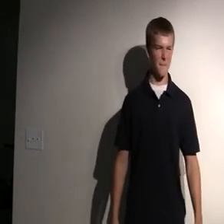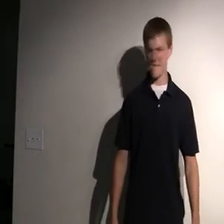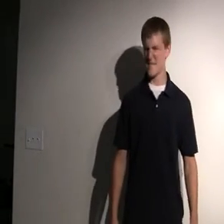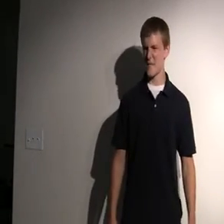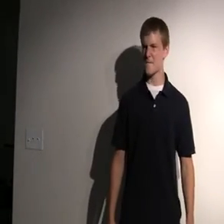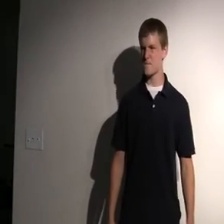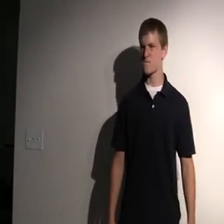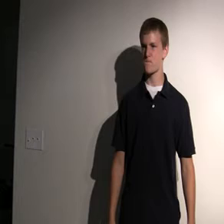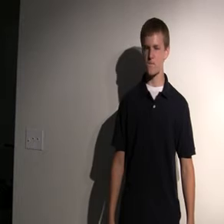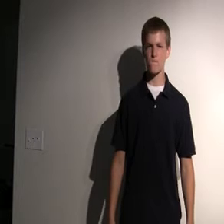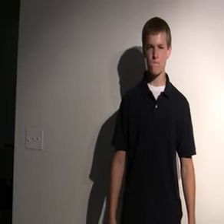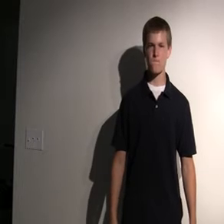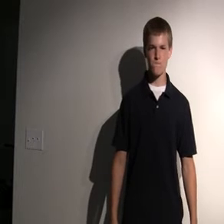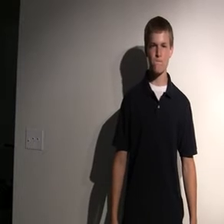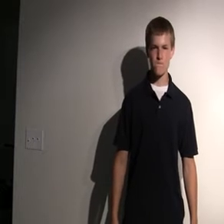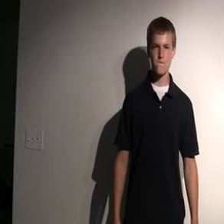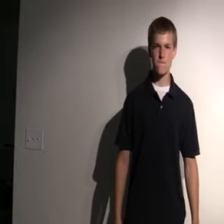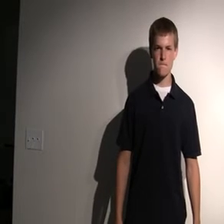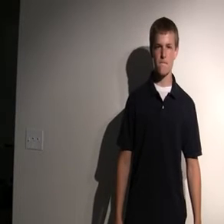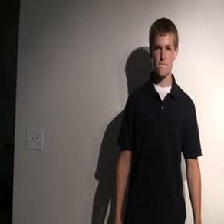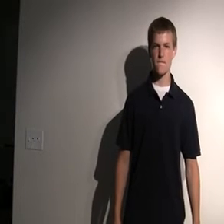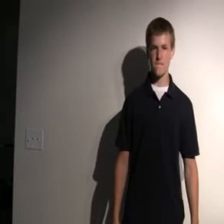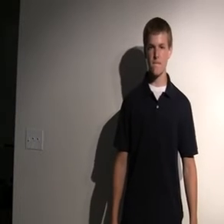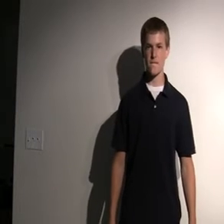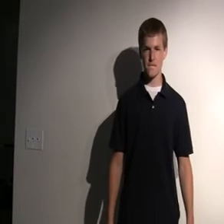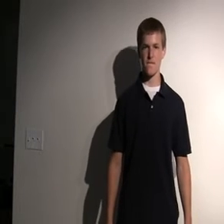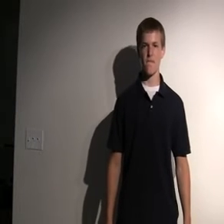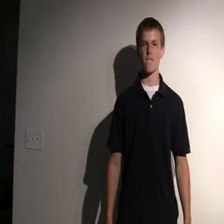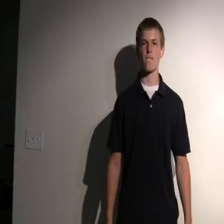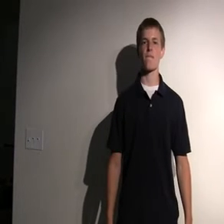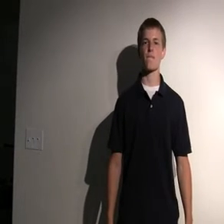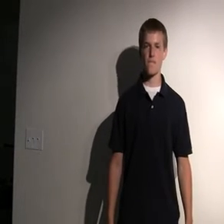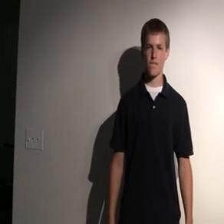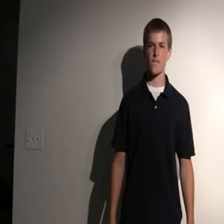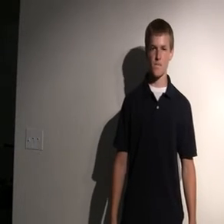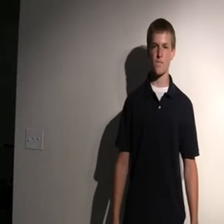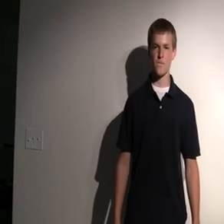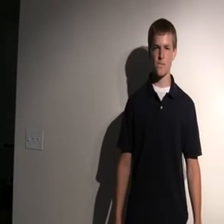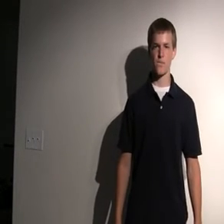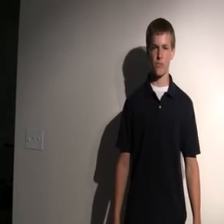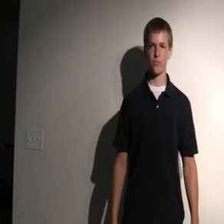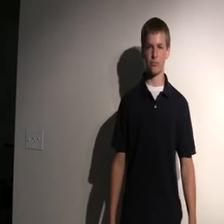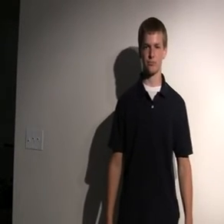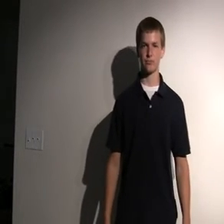there Danique thatole a veggie To be a cowboy